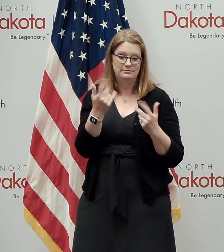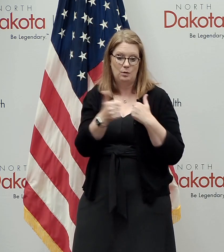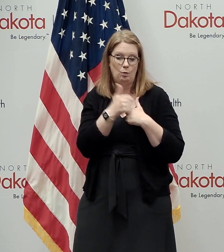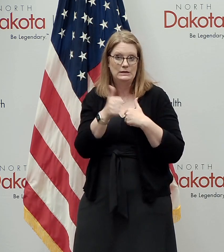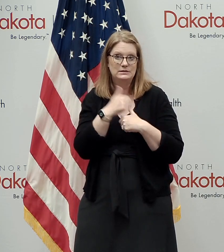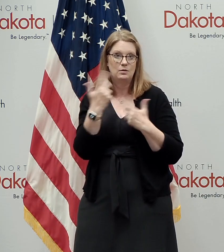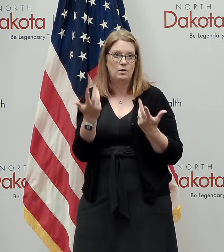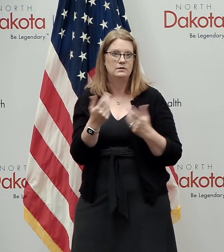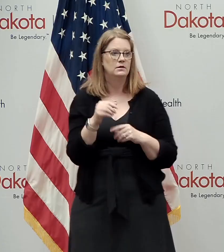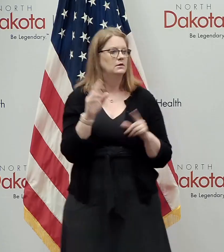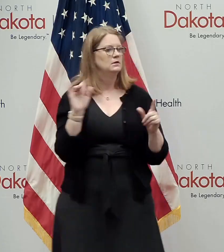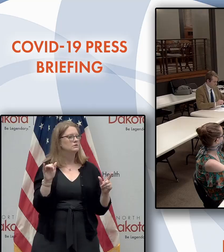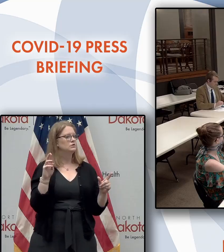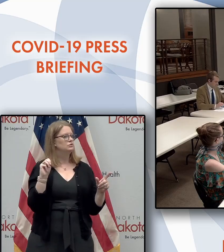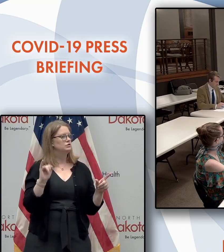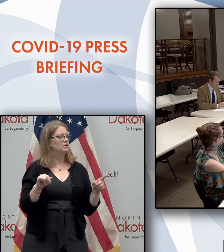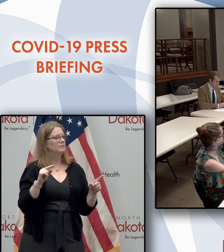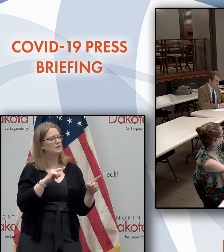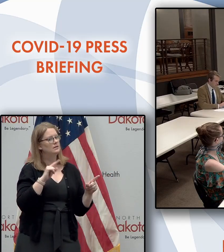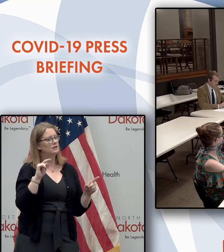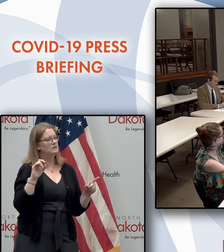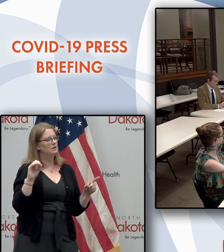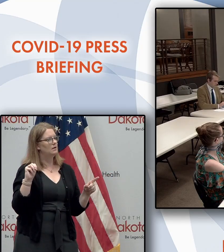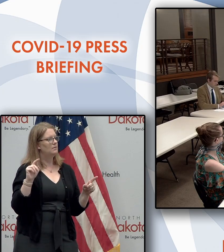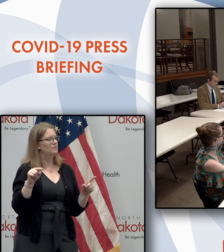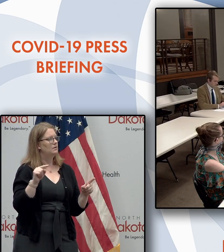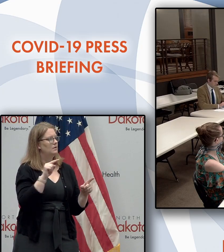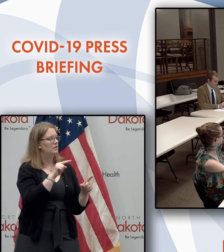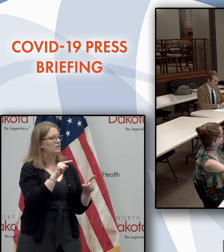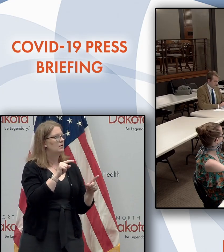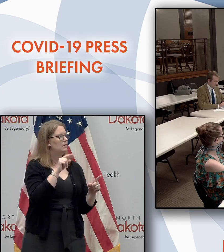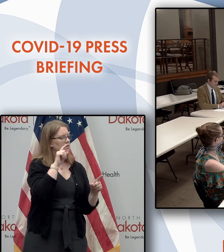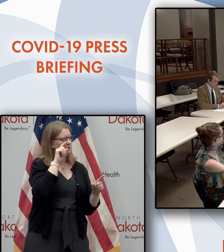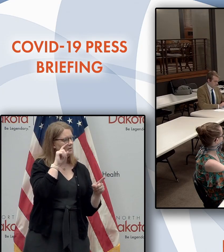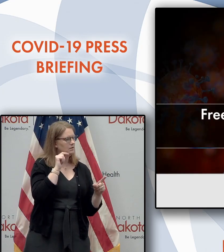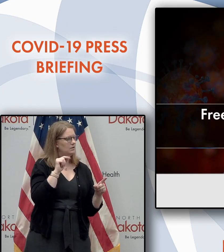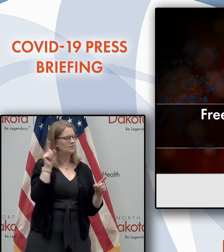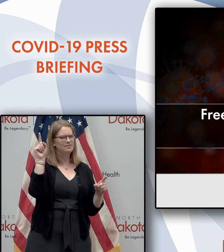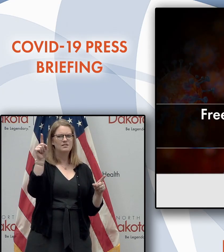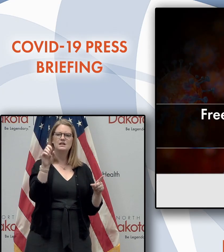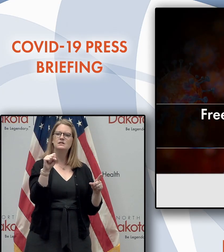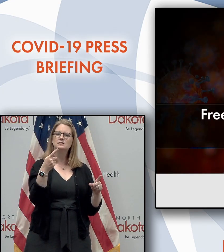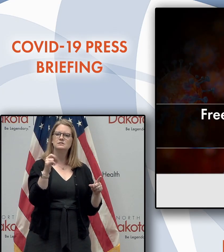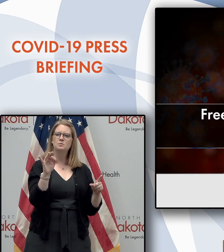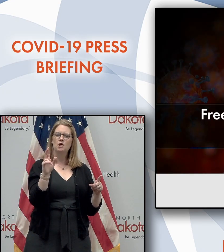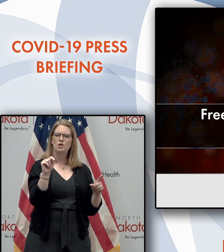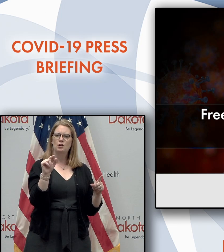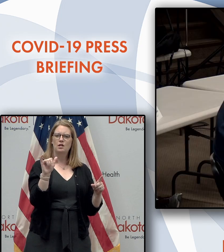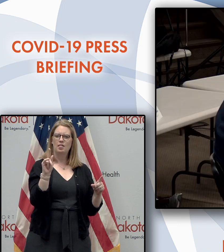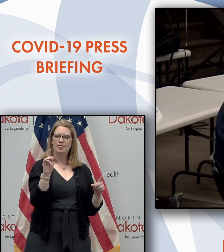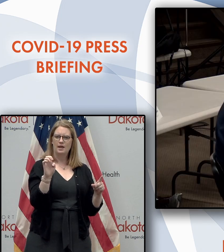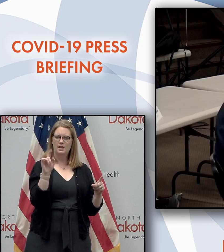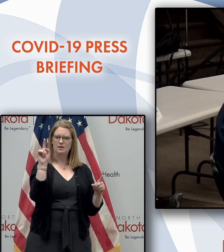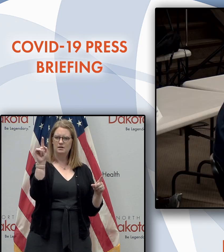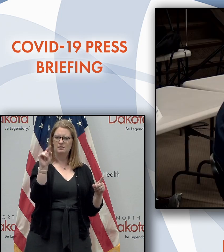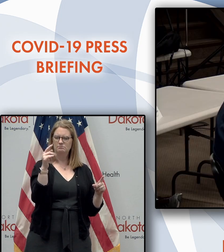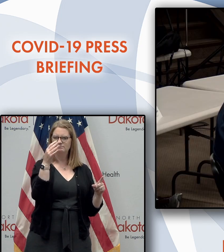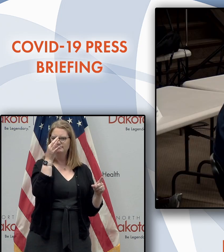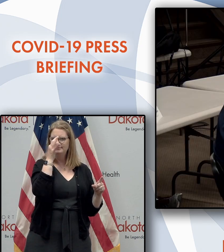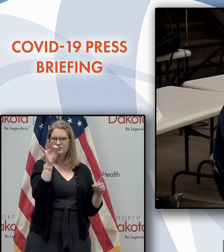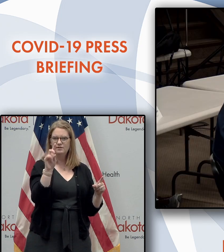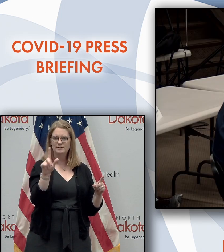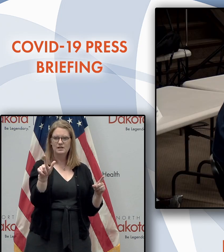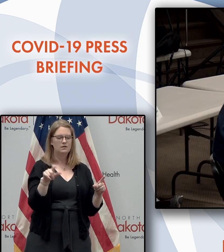Okay, Jeremy, then Tom. I wanted to ask you about the outbreak on Spirit Lake. I'm just wondering, what is sort of your